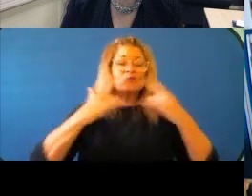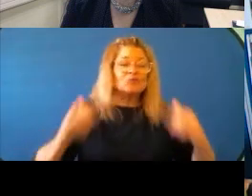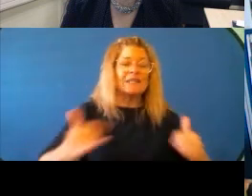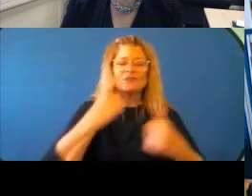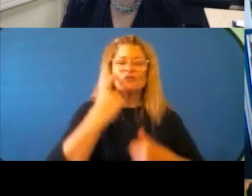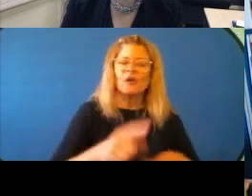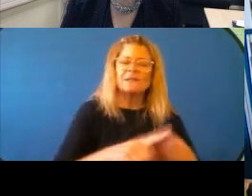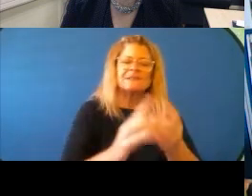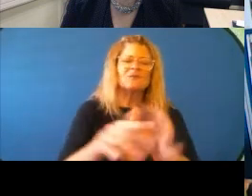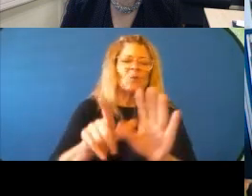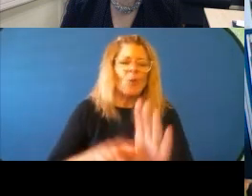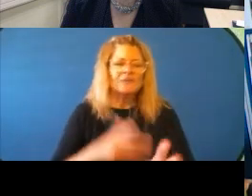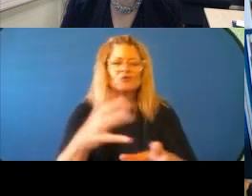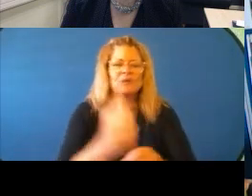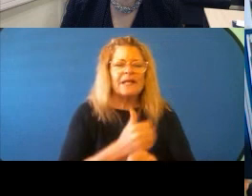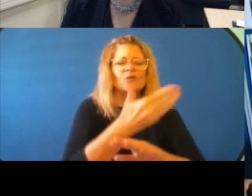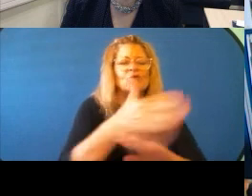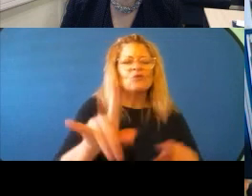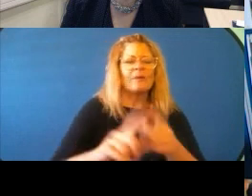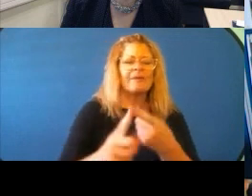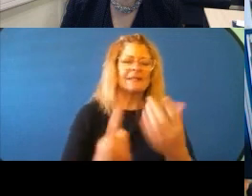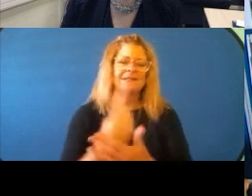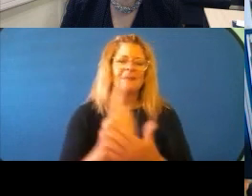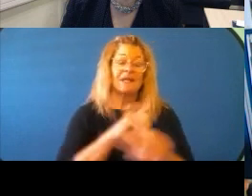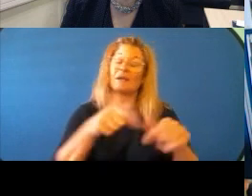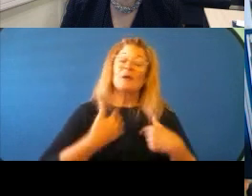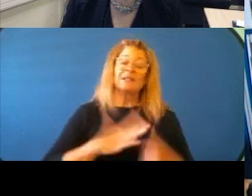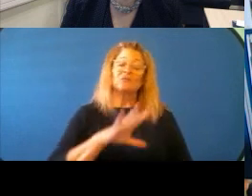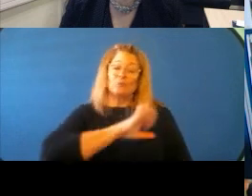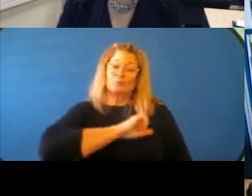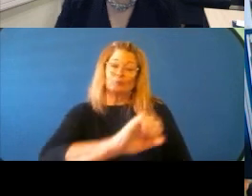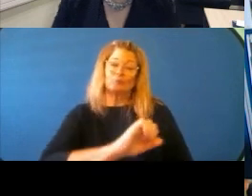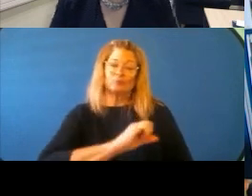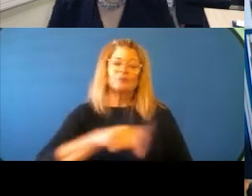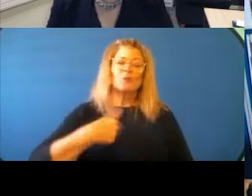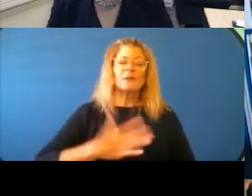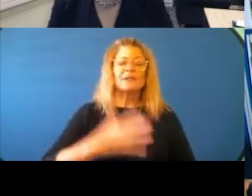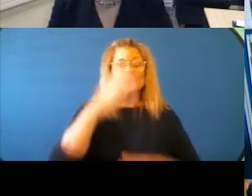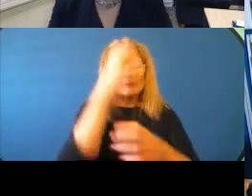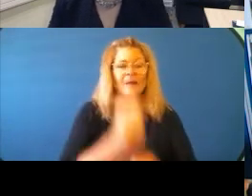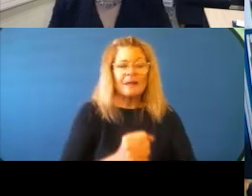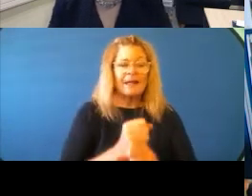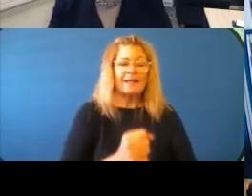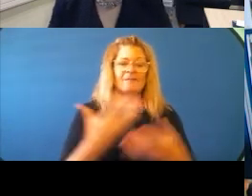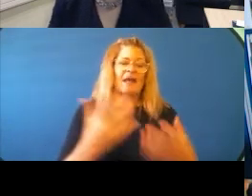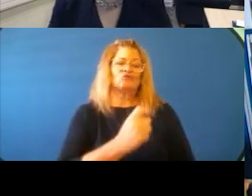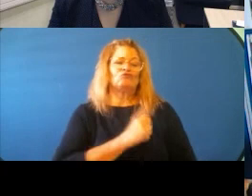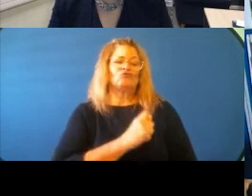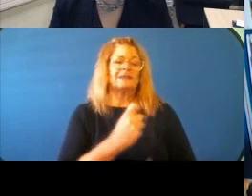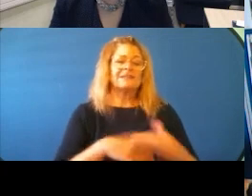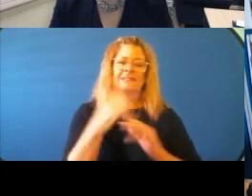ways to get new learnings. And we need to be courageous. We need to believe and have trust in one